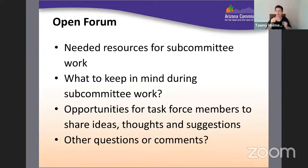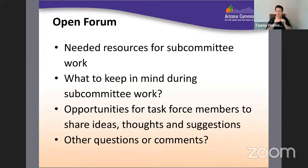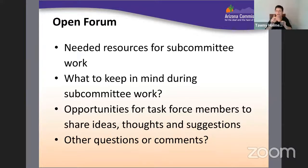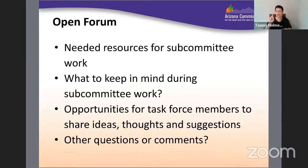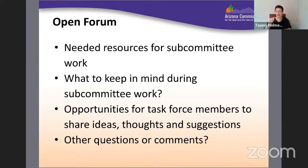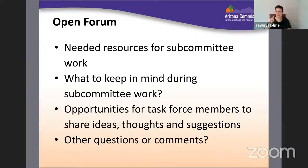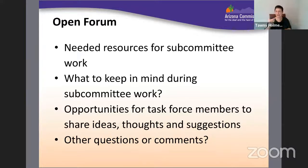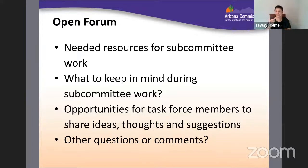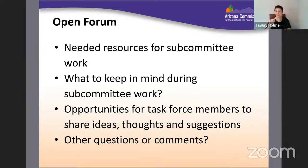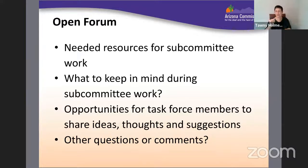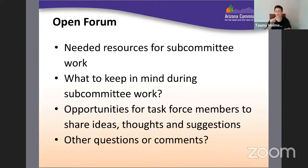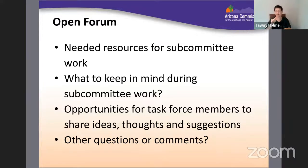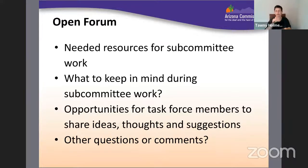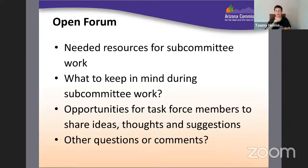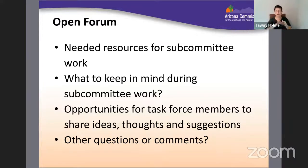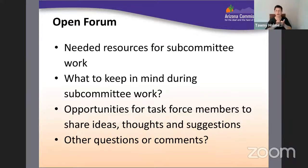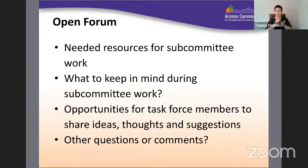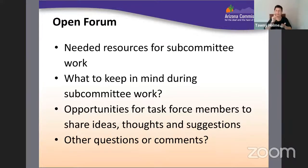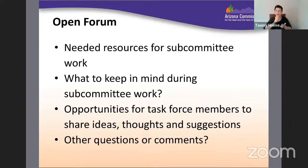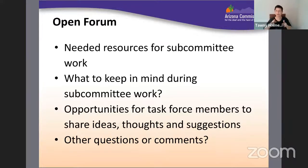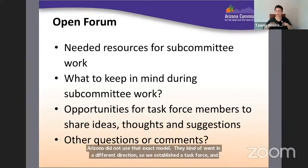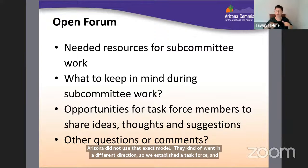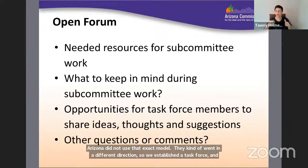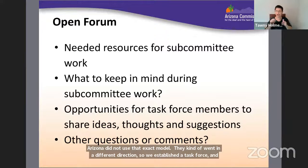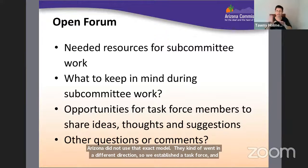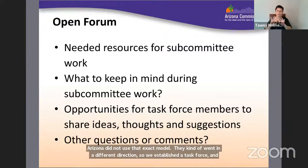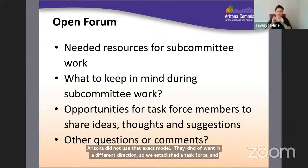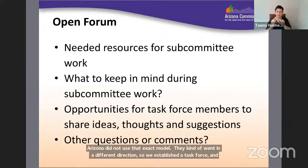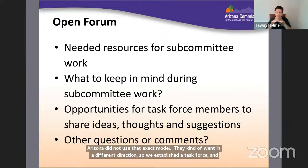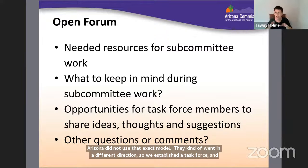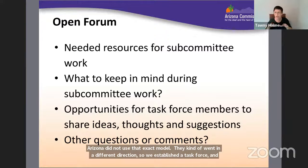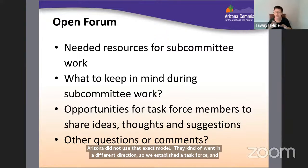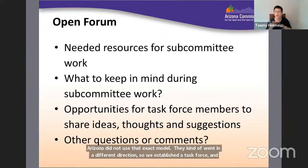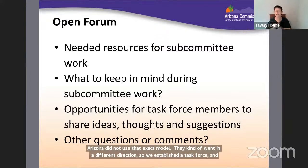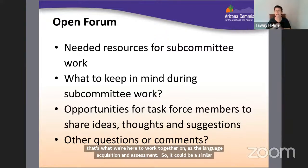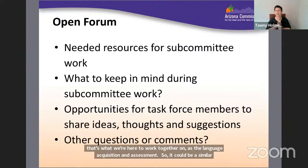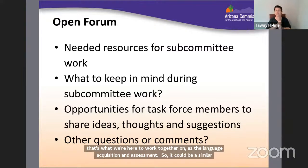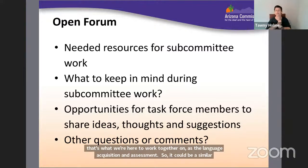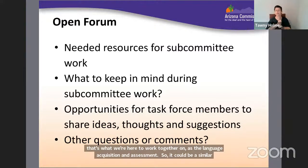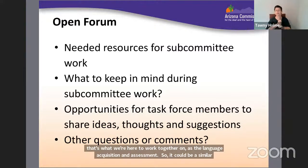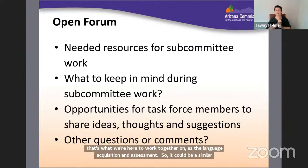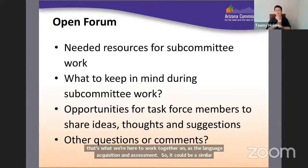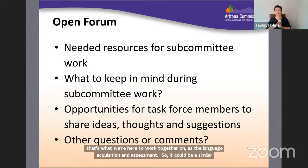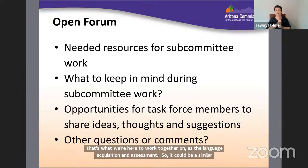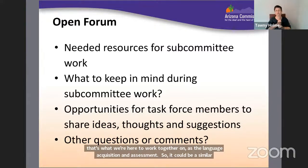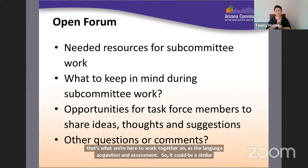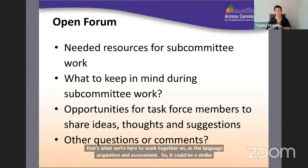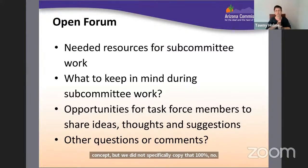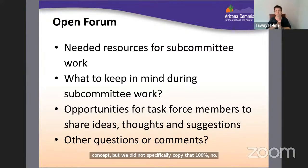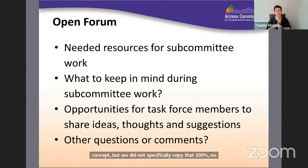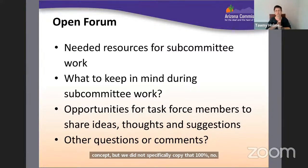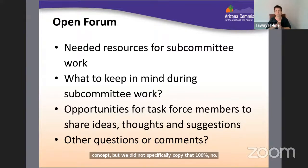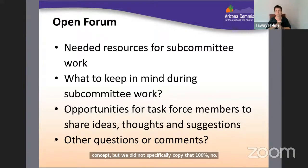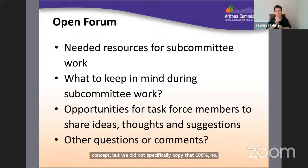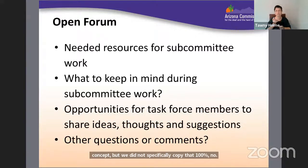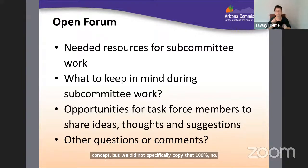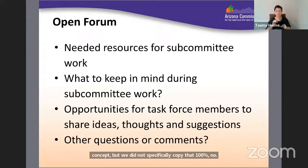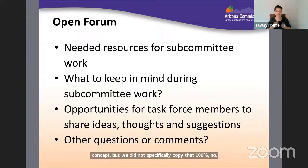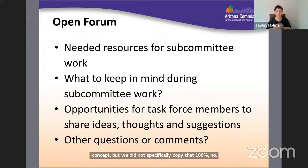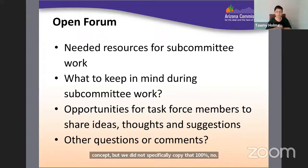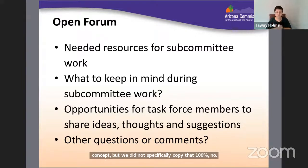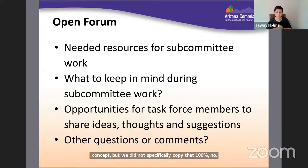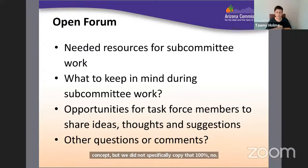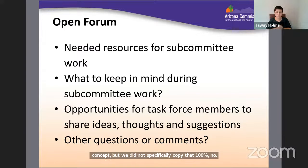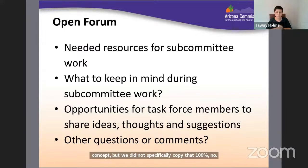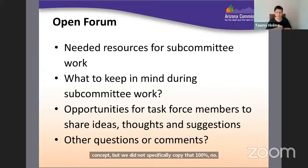So currently we need more data. That's what we're talking about right at this moment. We want to know how our families